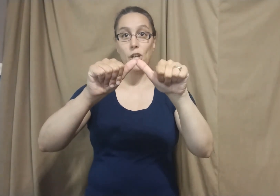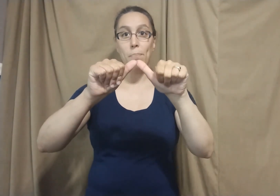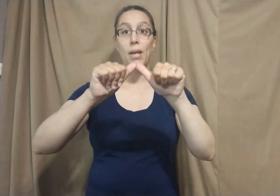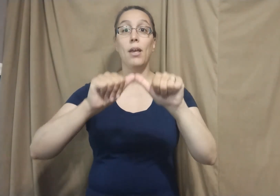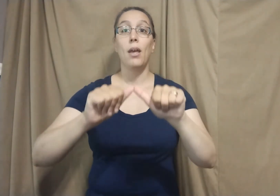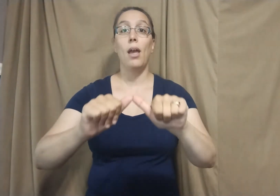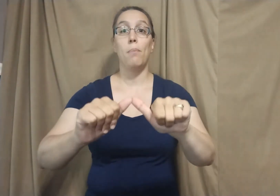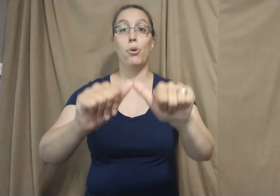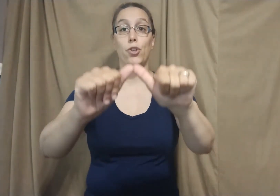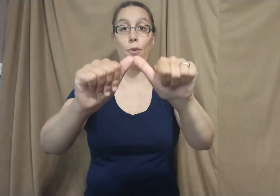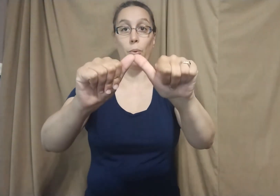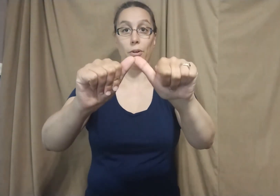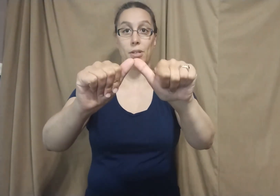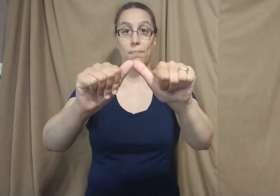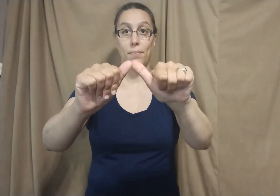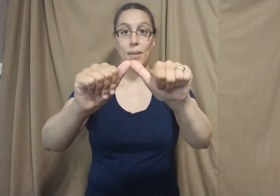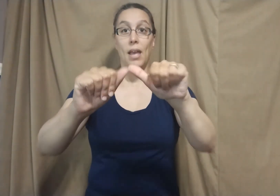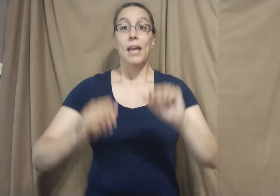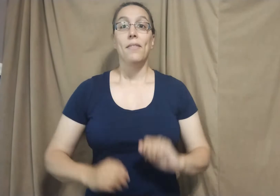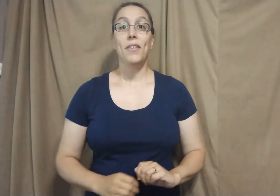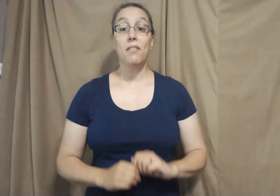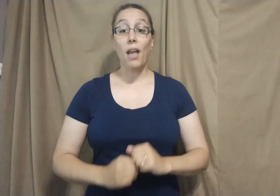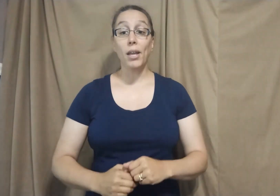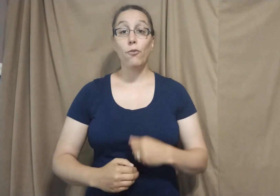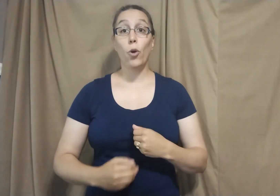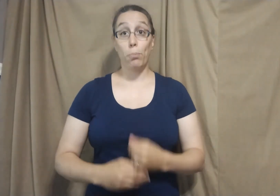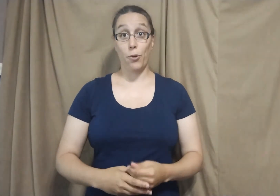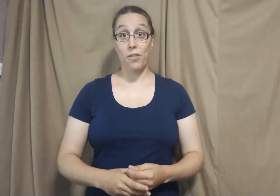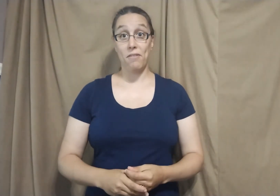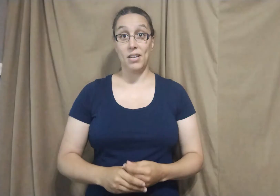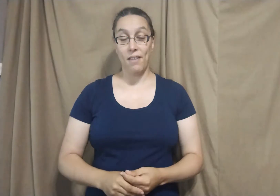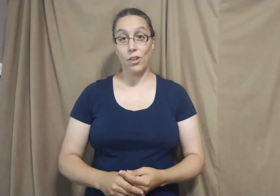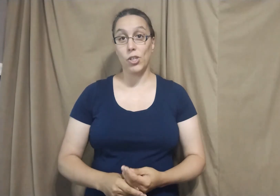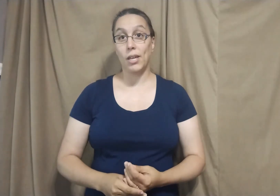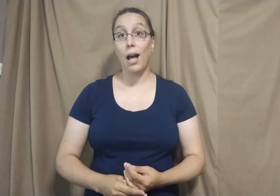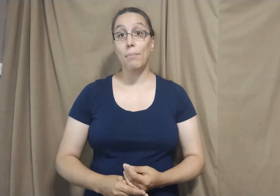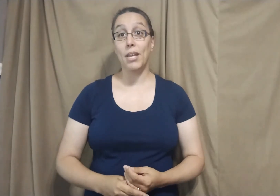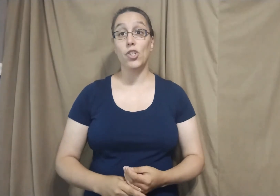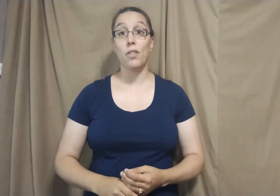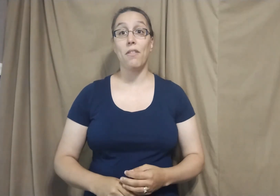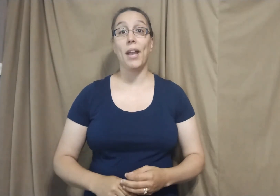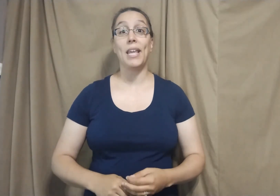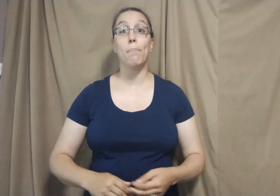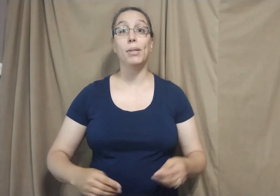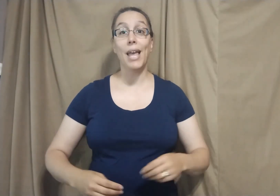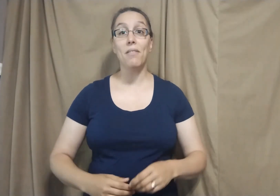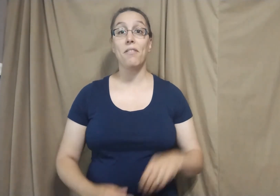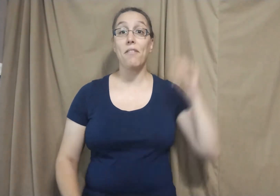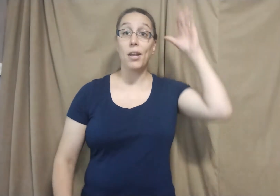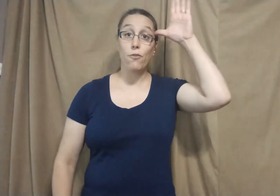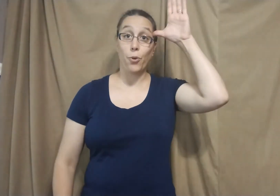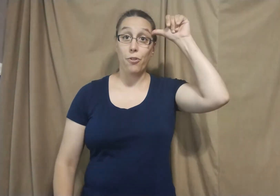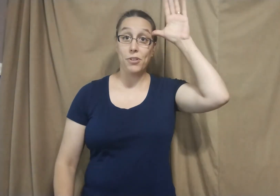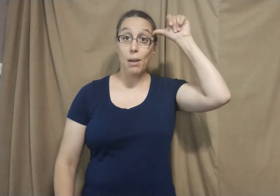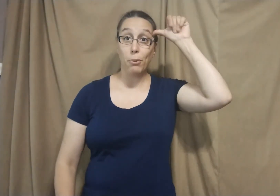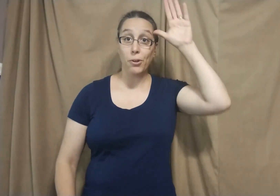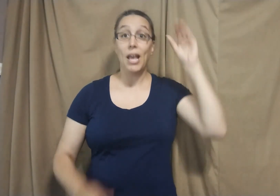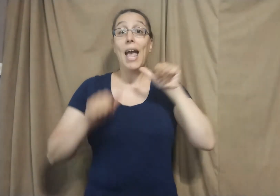shape and push forward. The sign for persistent is actually a combination sign. It blends the signs for stubborn